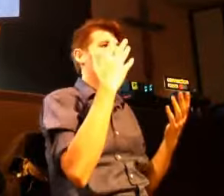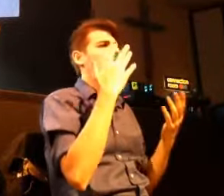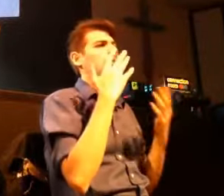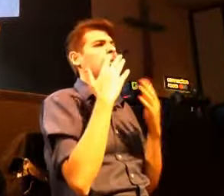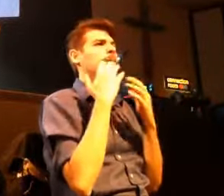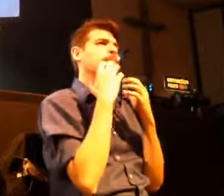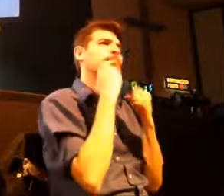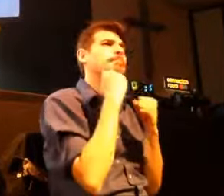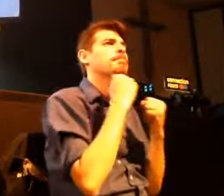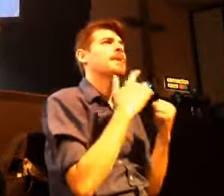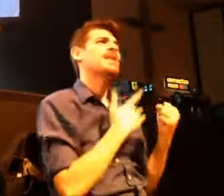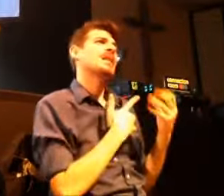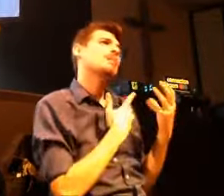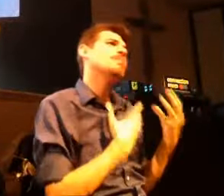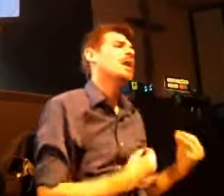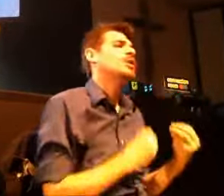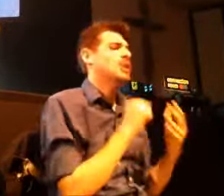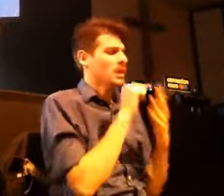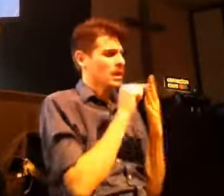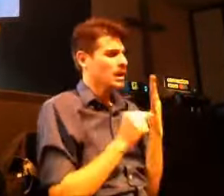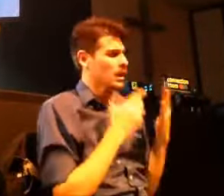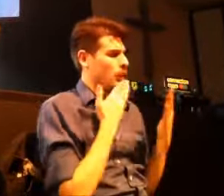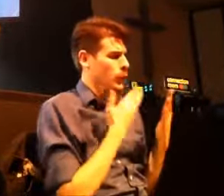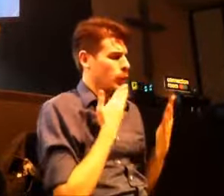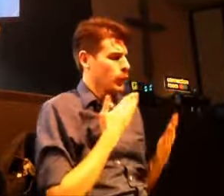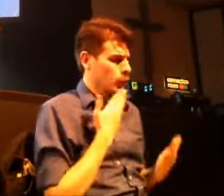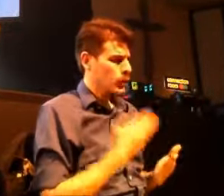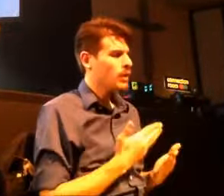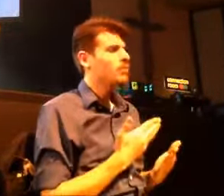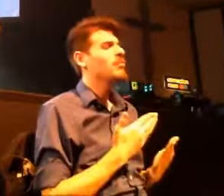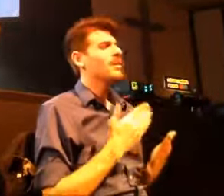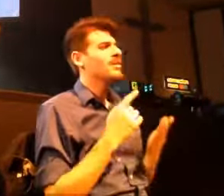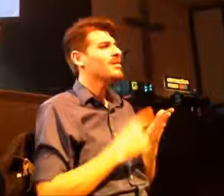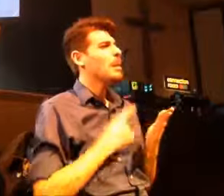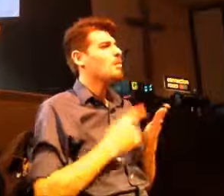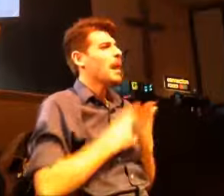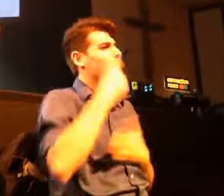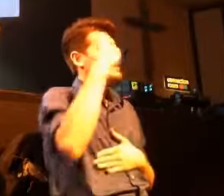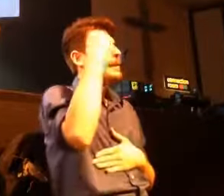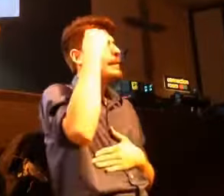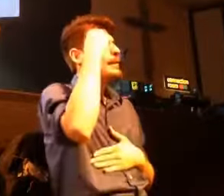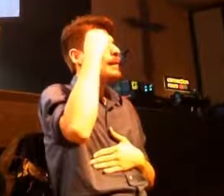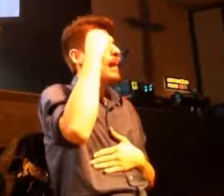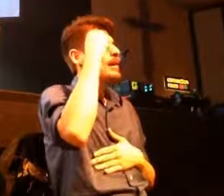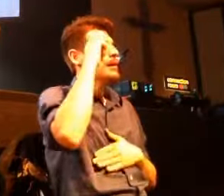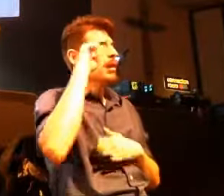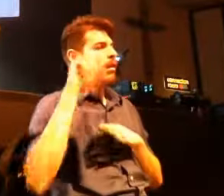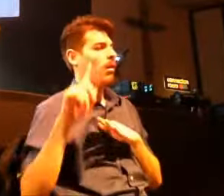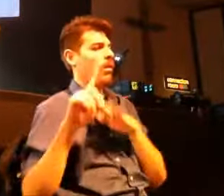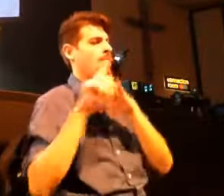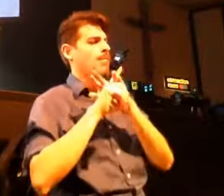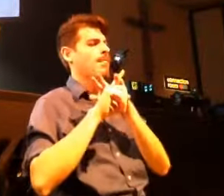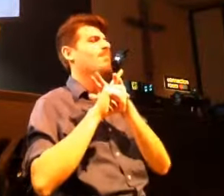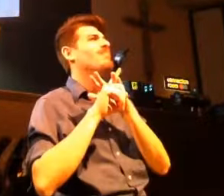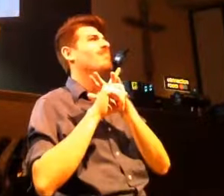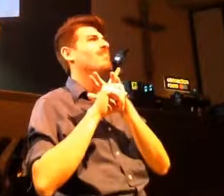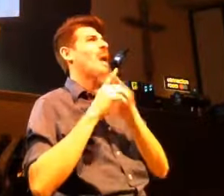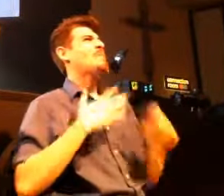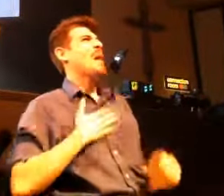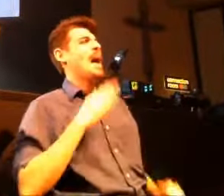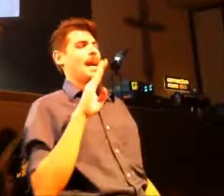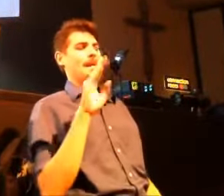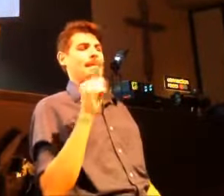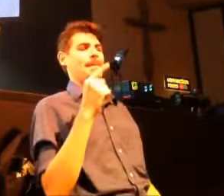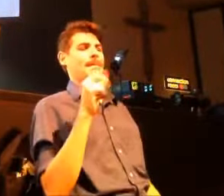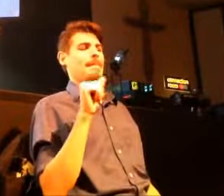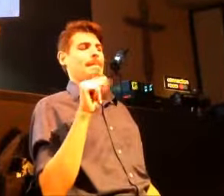But there are often times where even though we may know that we shouldn't think this way, we kind of wonder, can God deal with all the baggage that I bring?